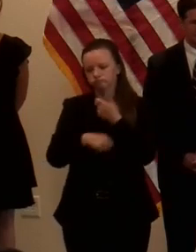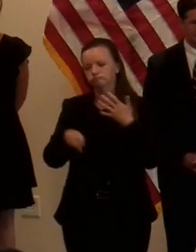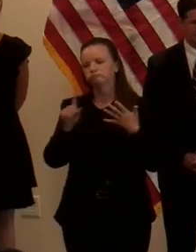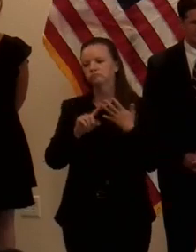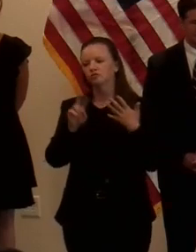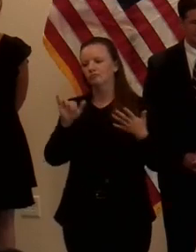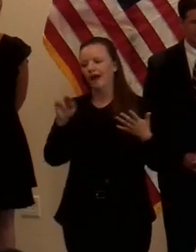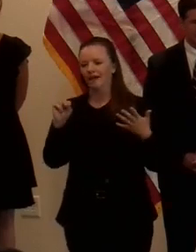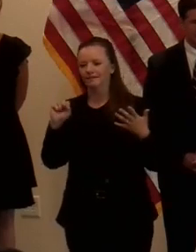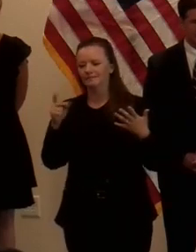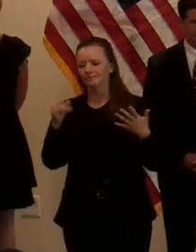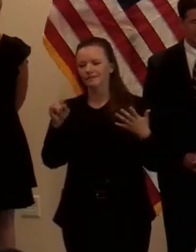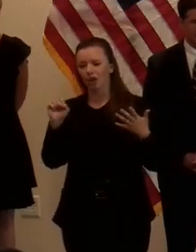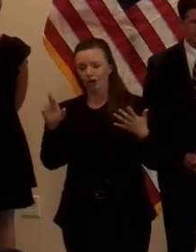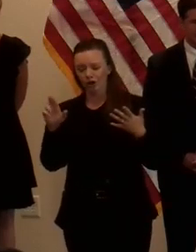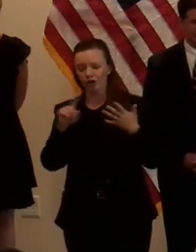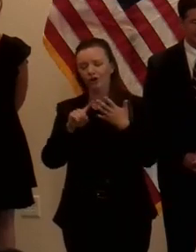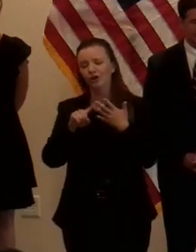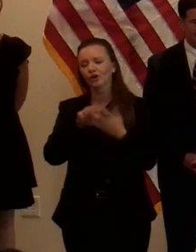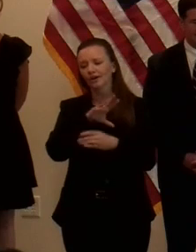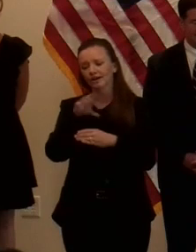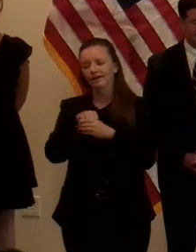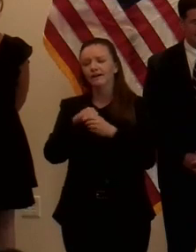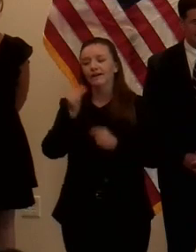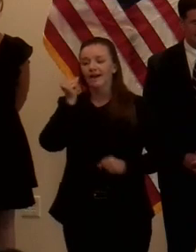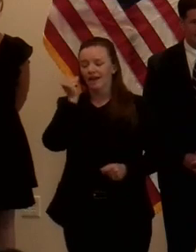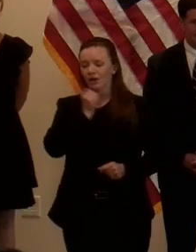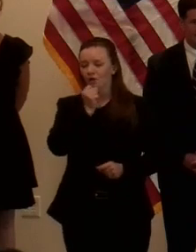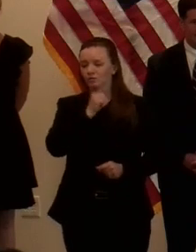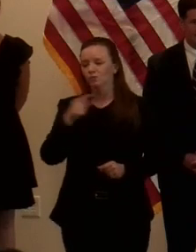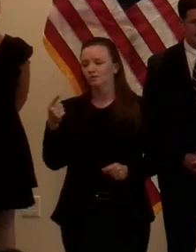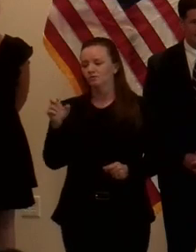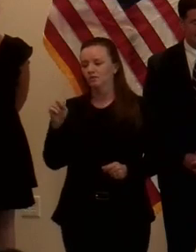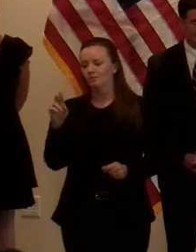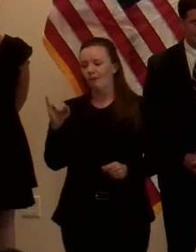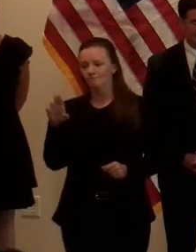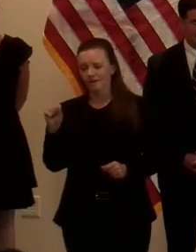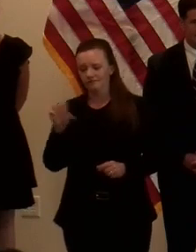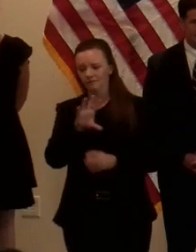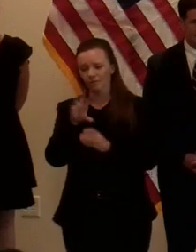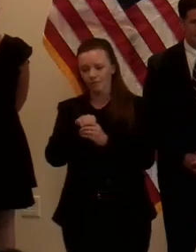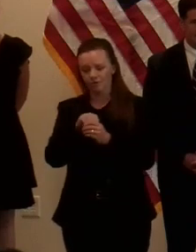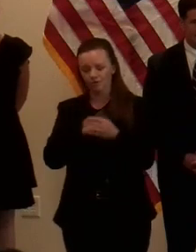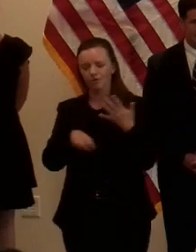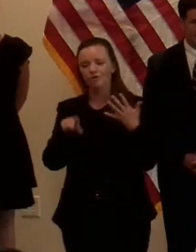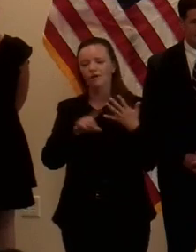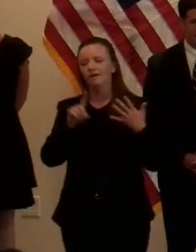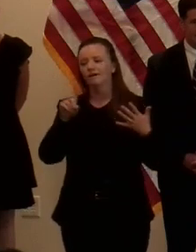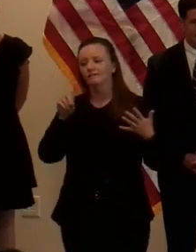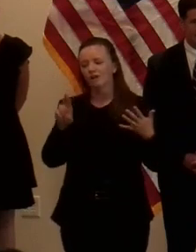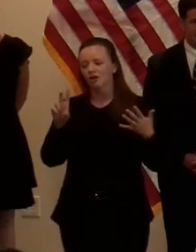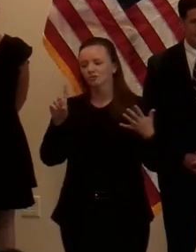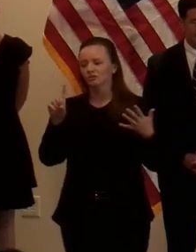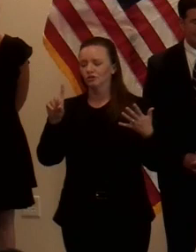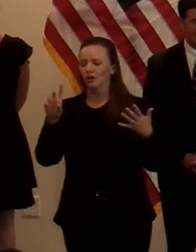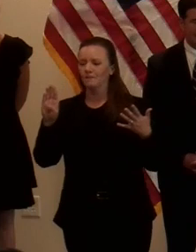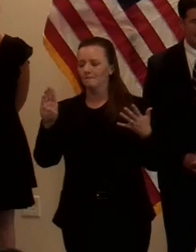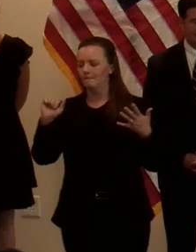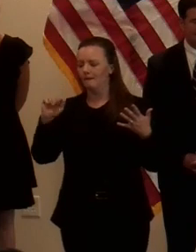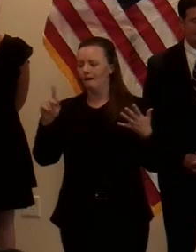Spisler, who is also in the Arizona Genomics Corps, Dr. Deepat